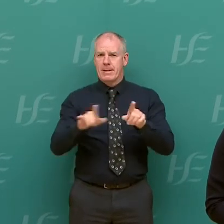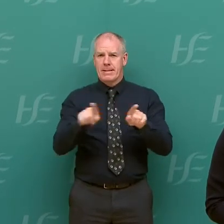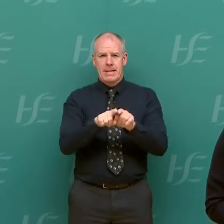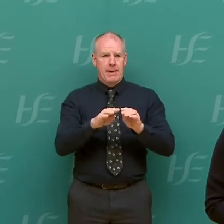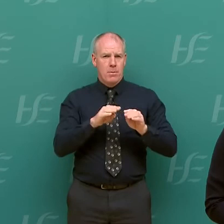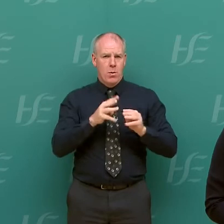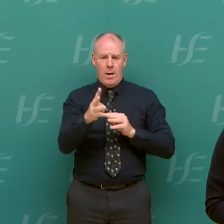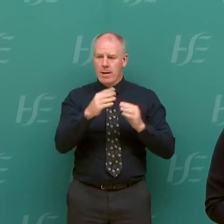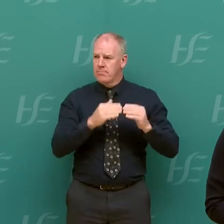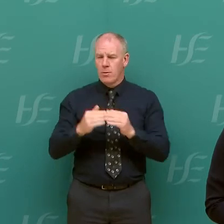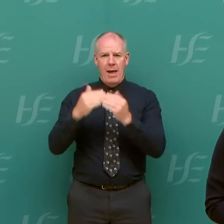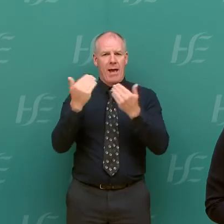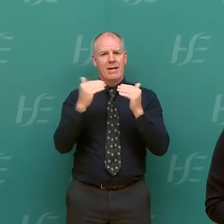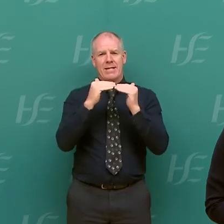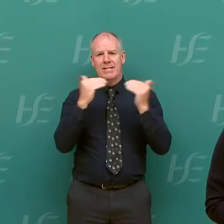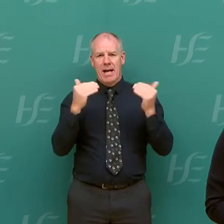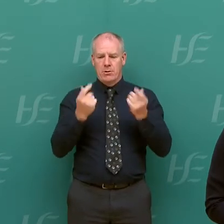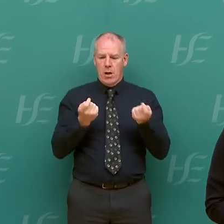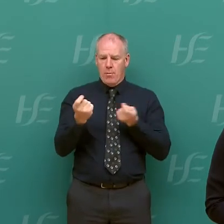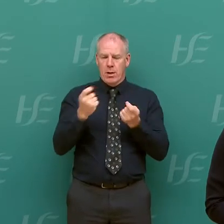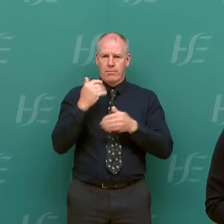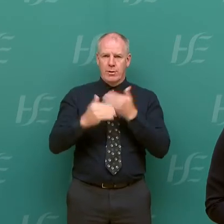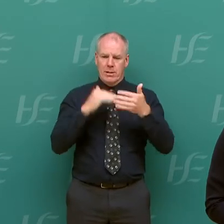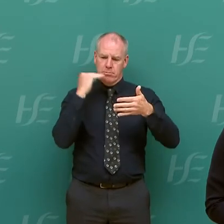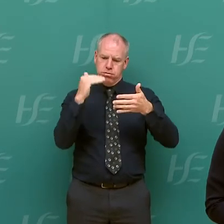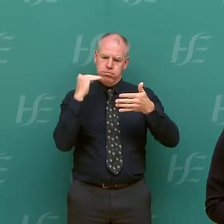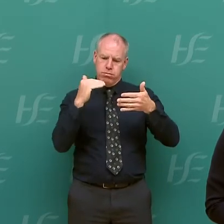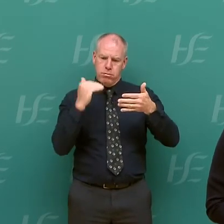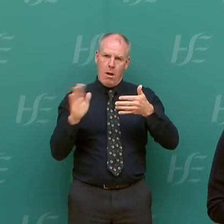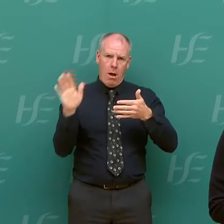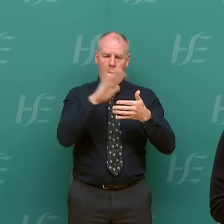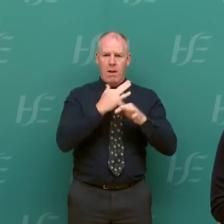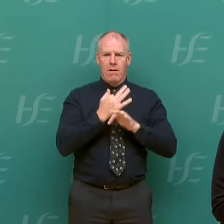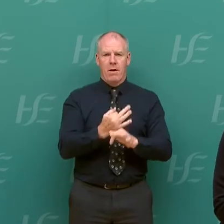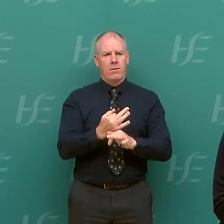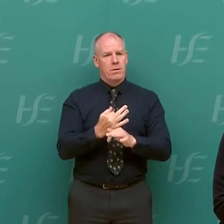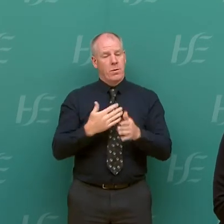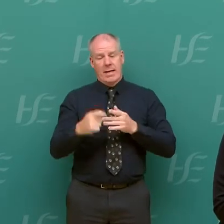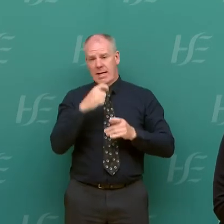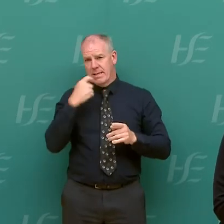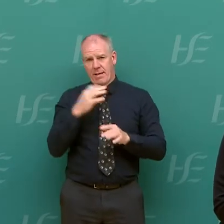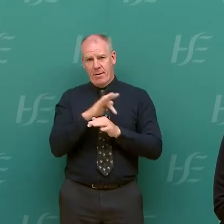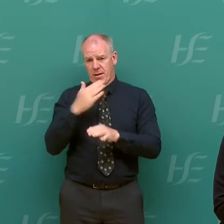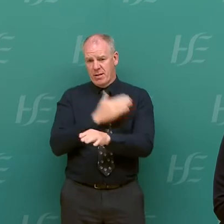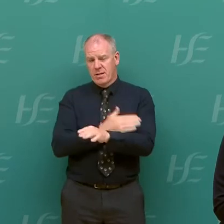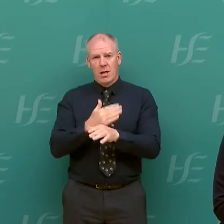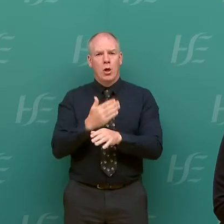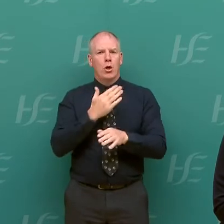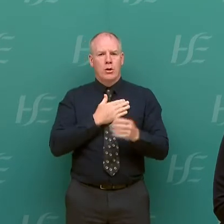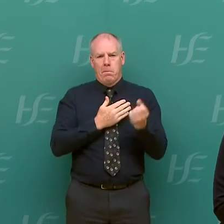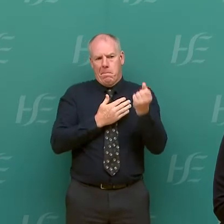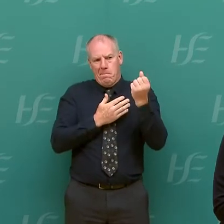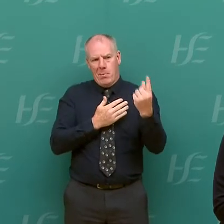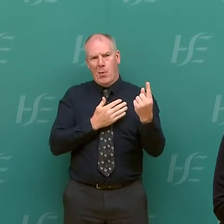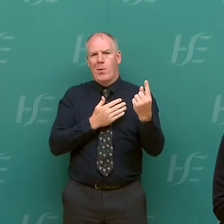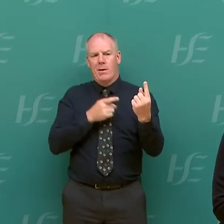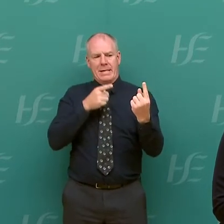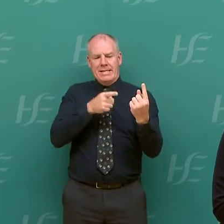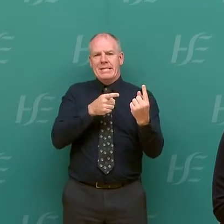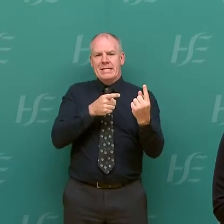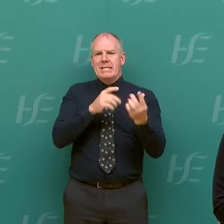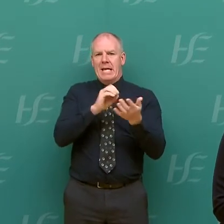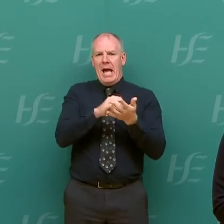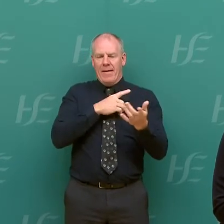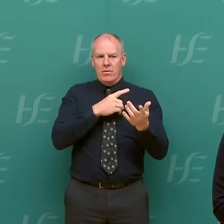developing standard operation procedure to make sure that happened. That's what I said on the day when this broke. That's those rare exceptional cases where it is facilitated